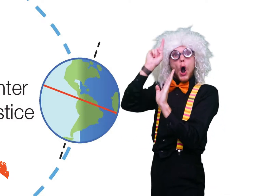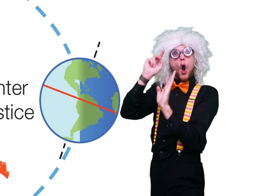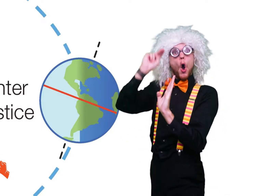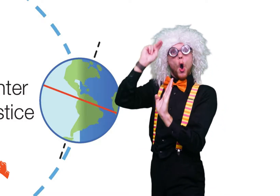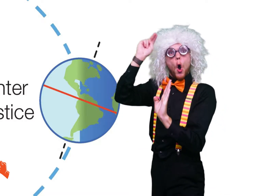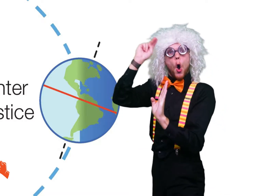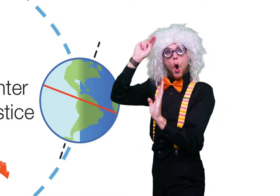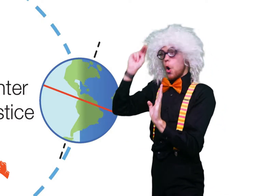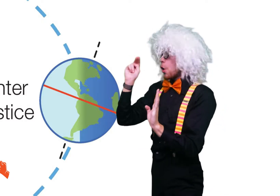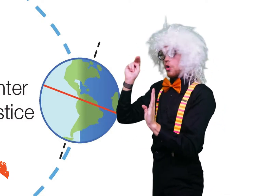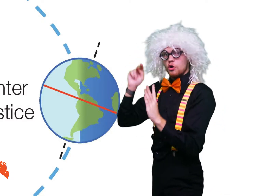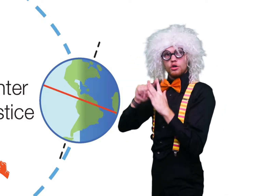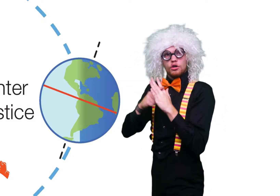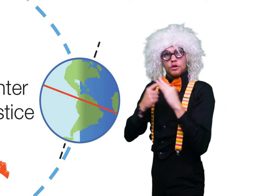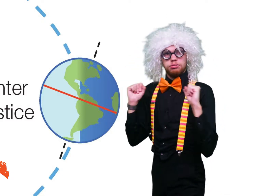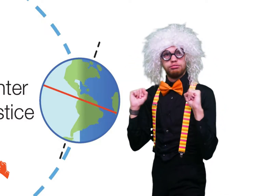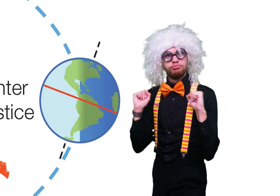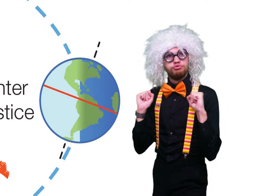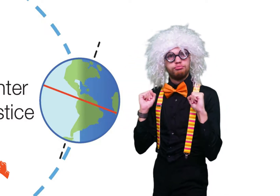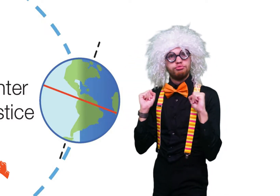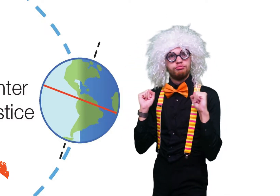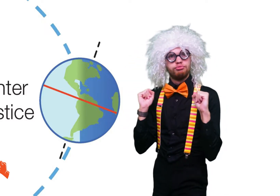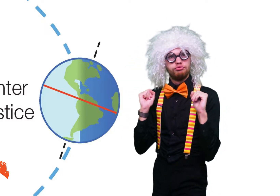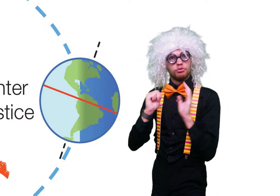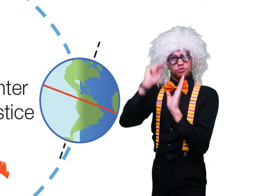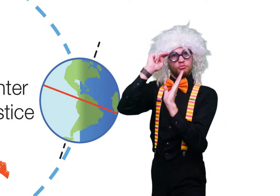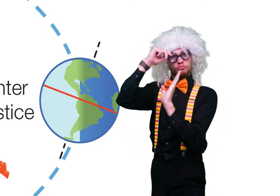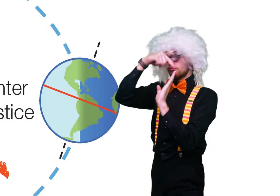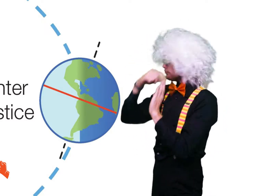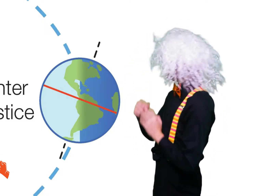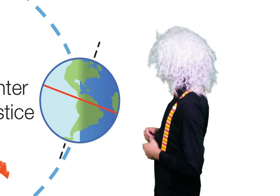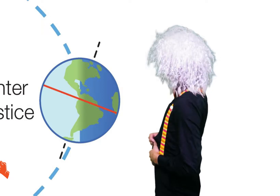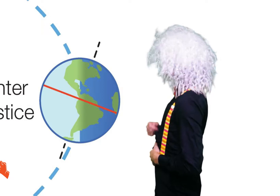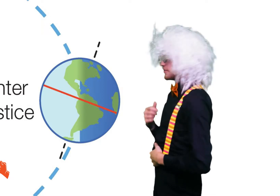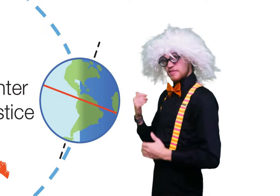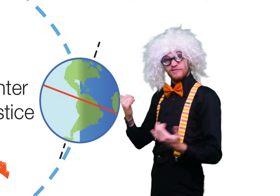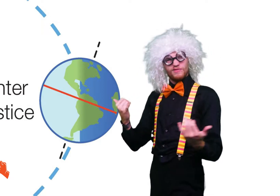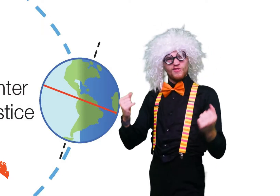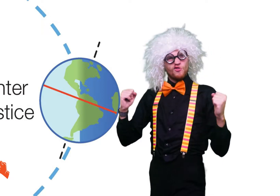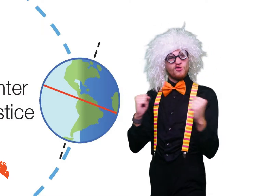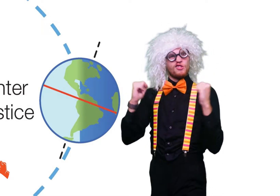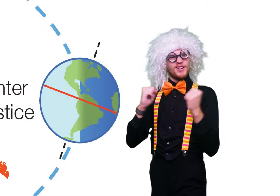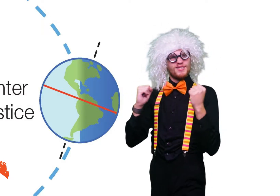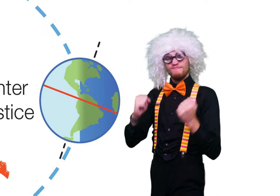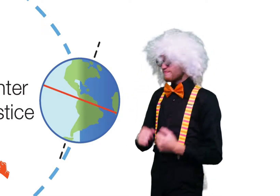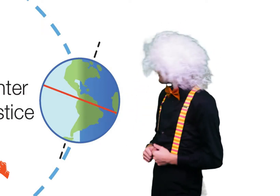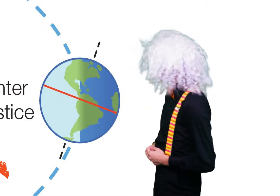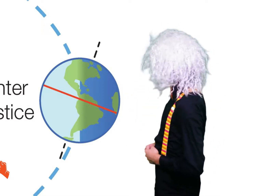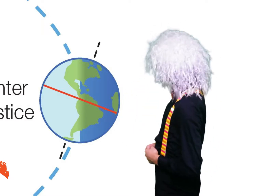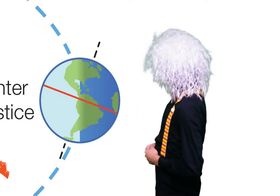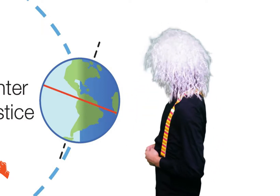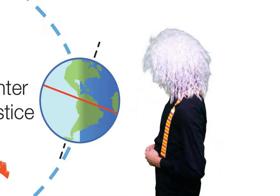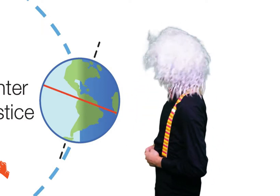cold. And that is winter. What does winter look like? What does it look like?